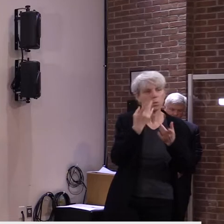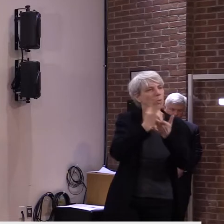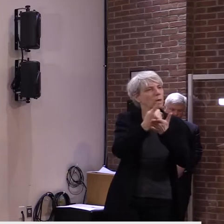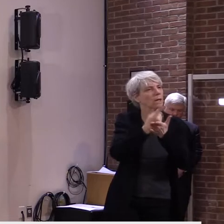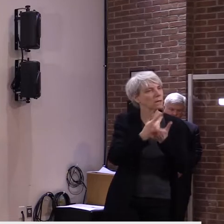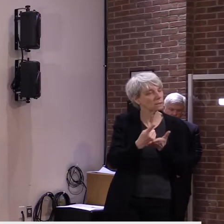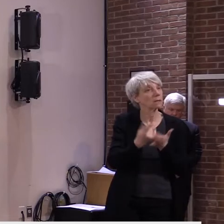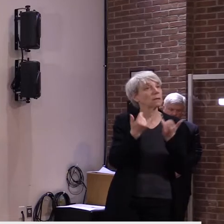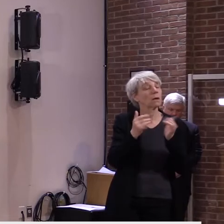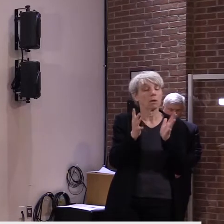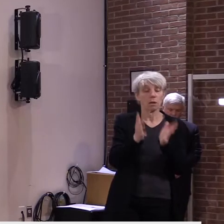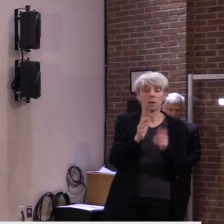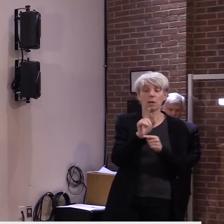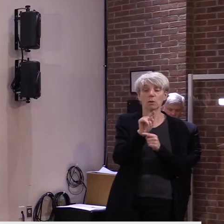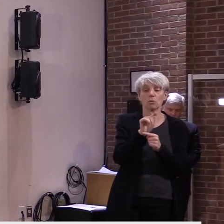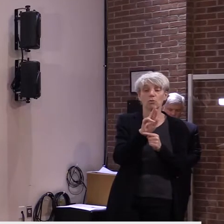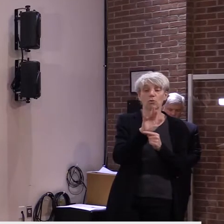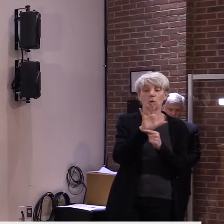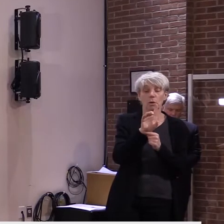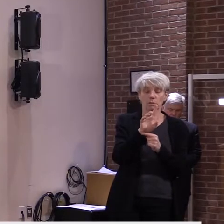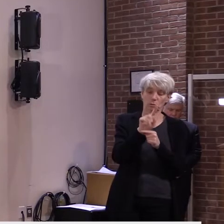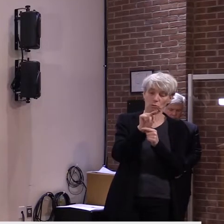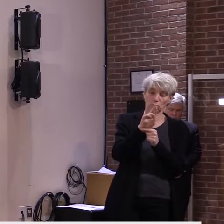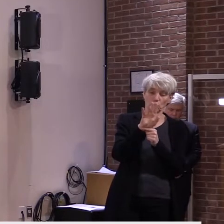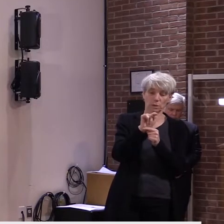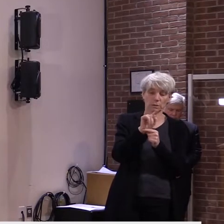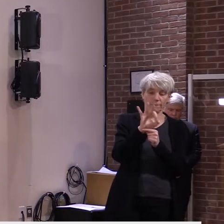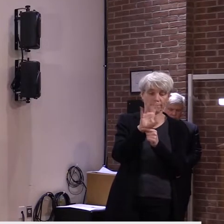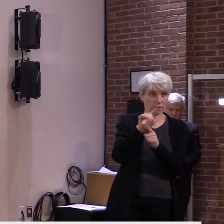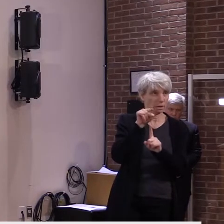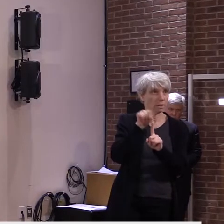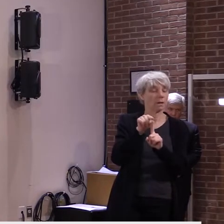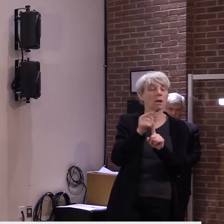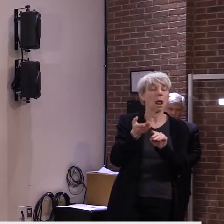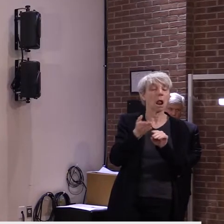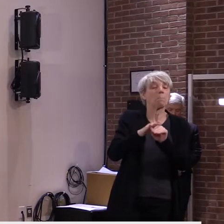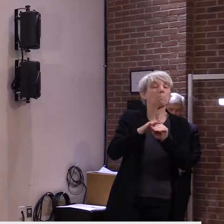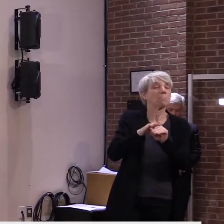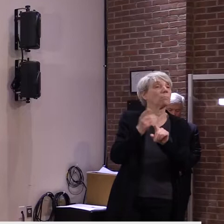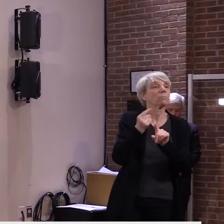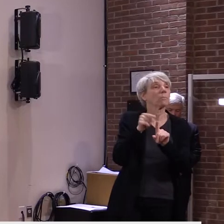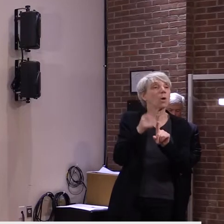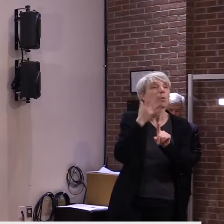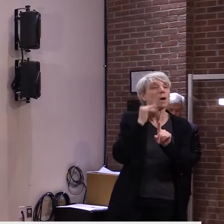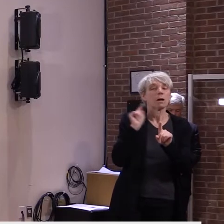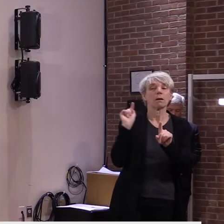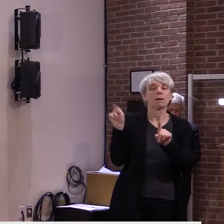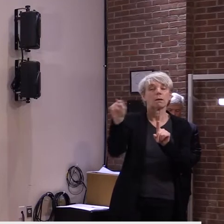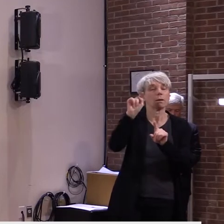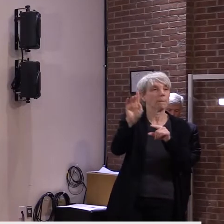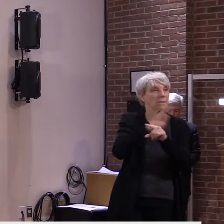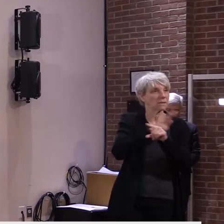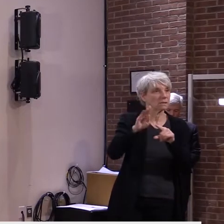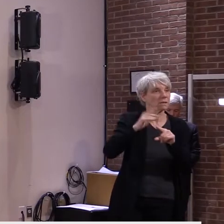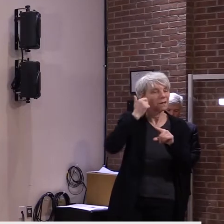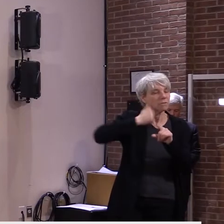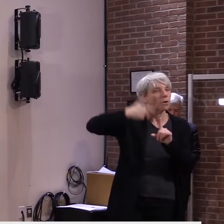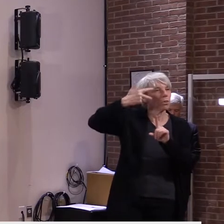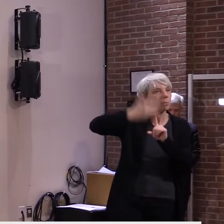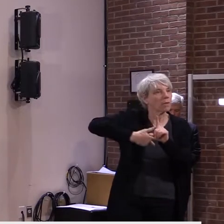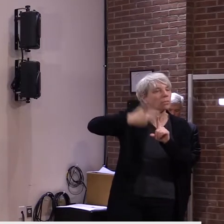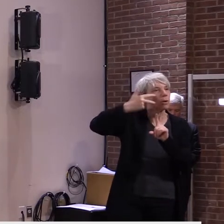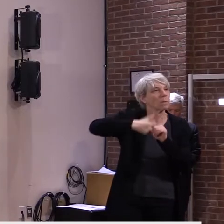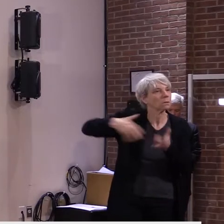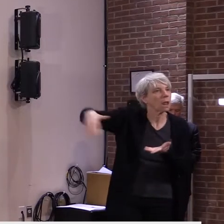to the trust fund. That's predominantly related to the fact that employers contribute on a quarterly basis, and we